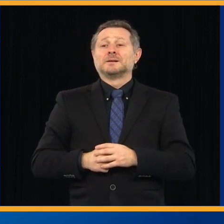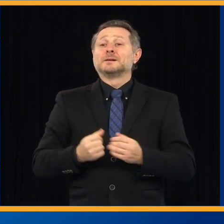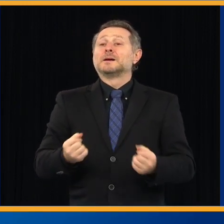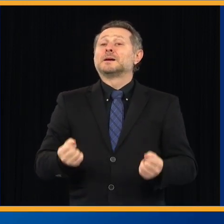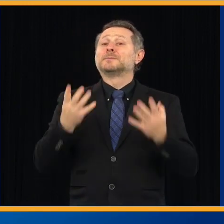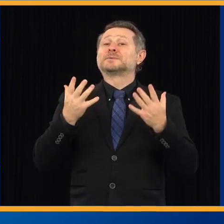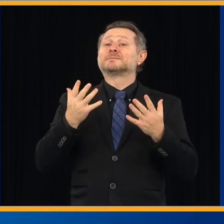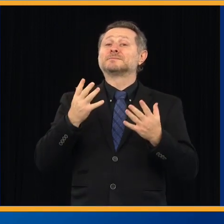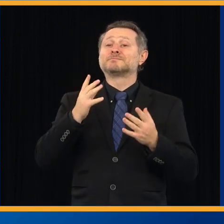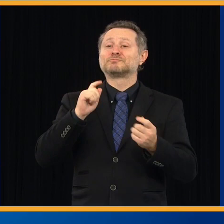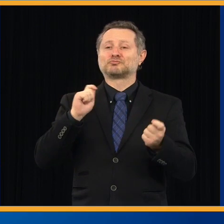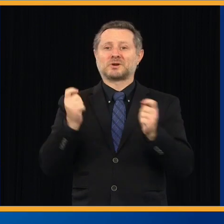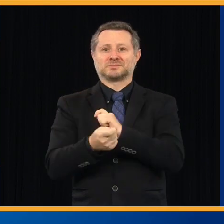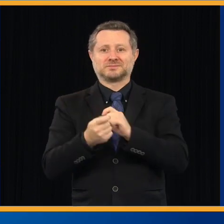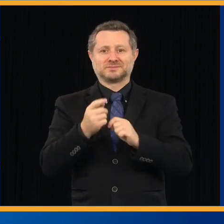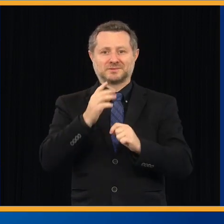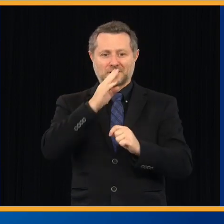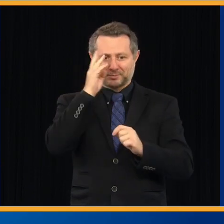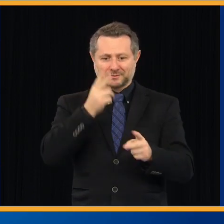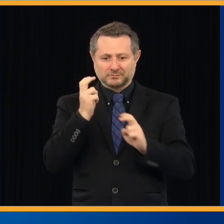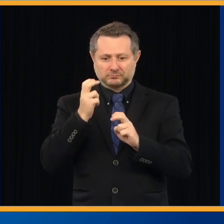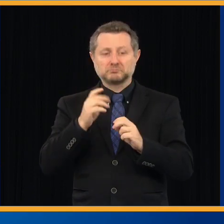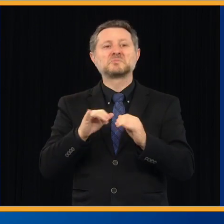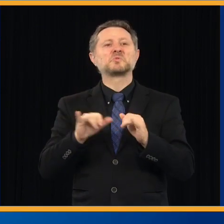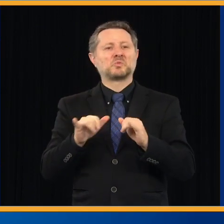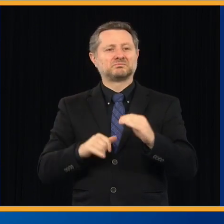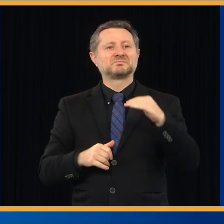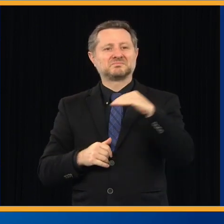in hospitalizations is down a tick.